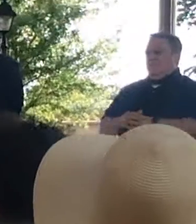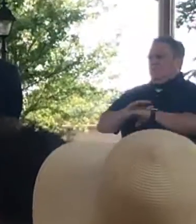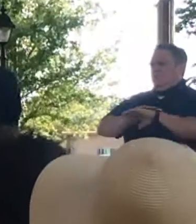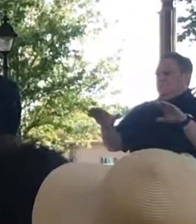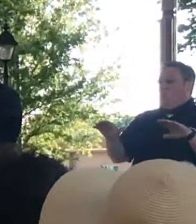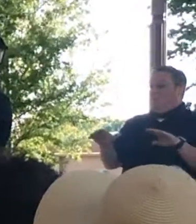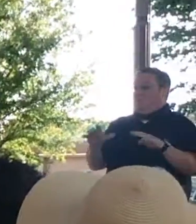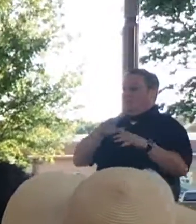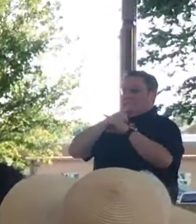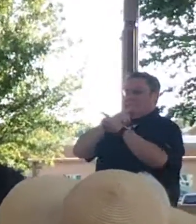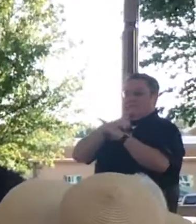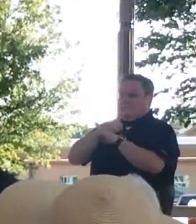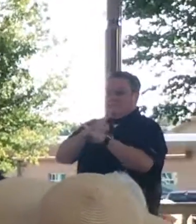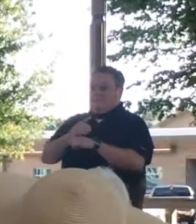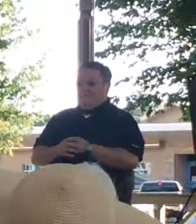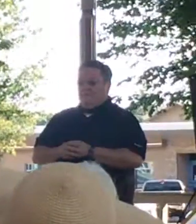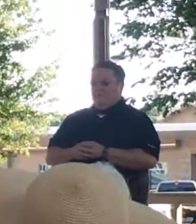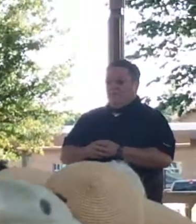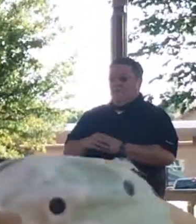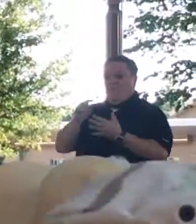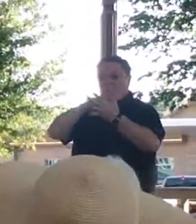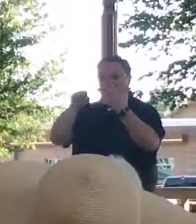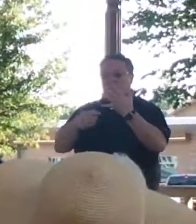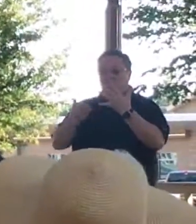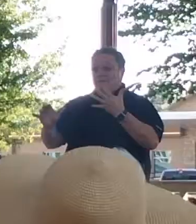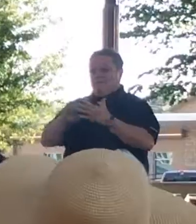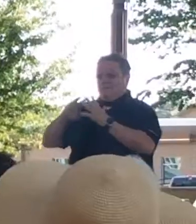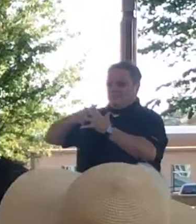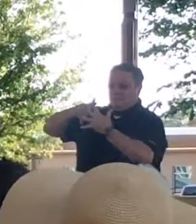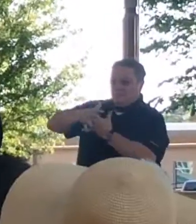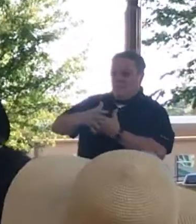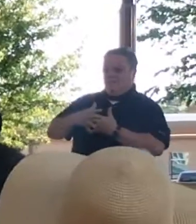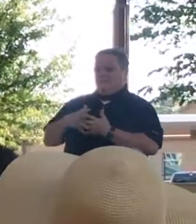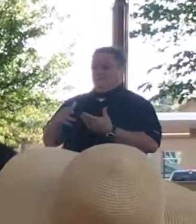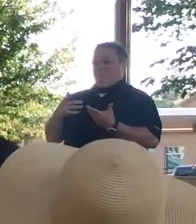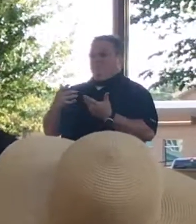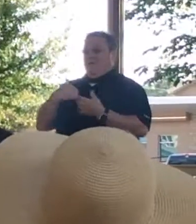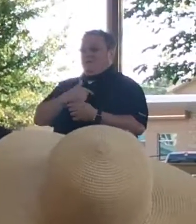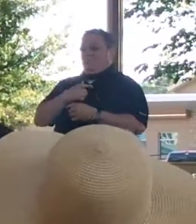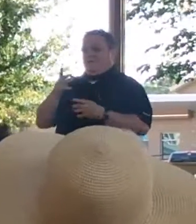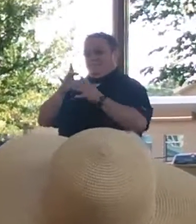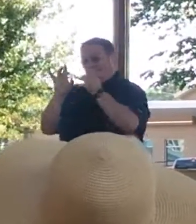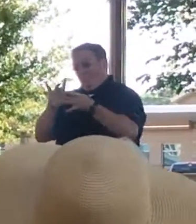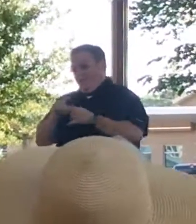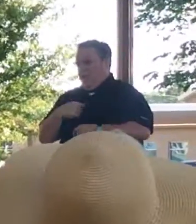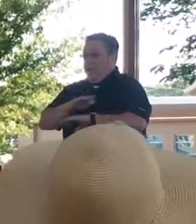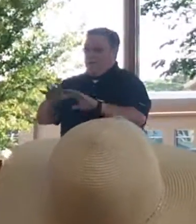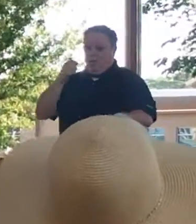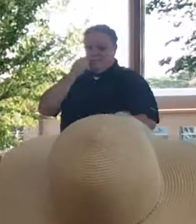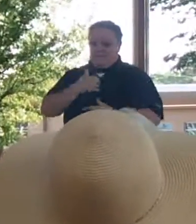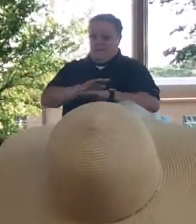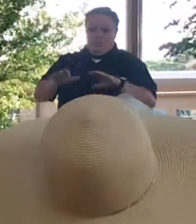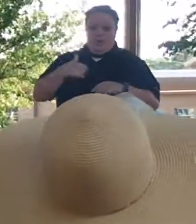Don't be defensive. These are things that have been ingrained in us subconsciously. We can tell ourselves, I'm not racist.